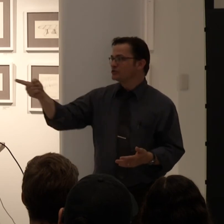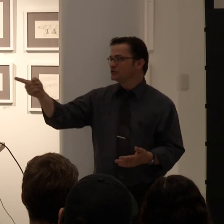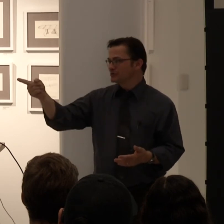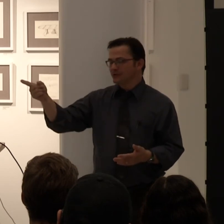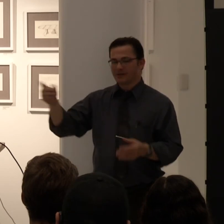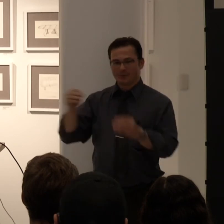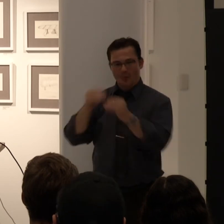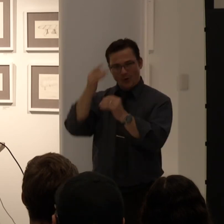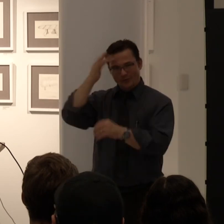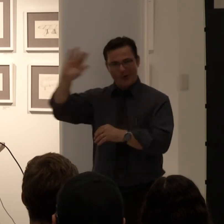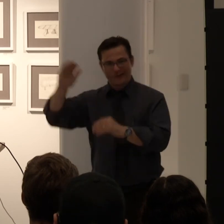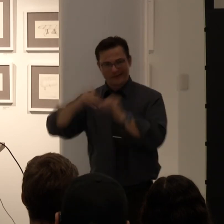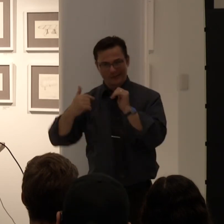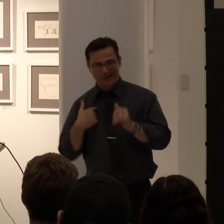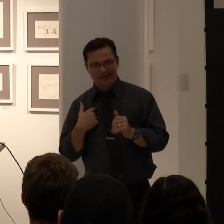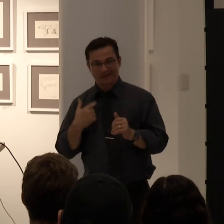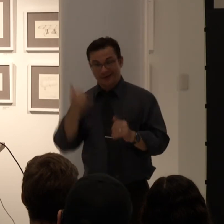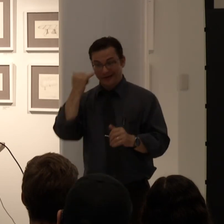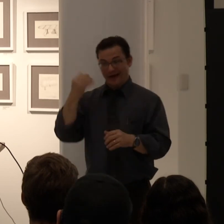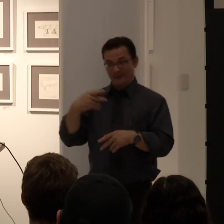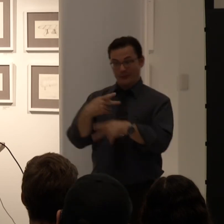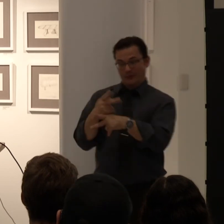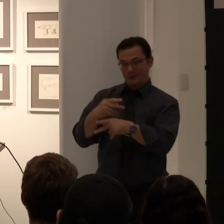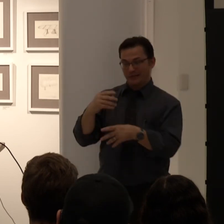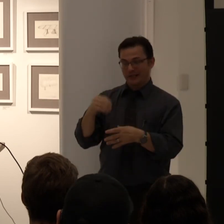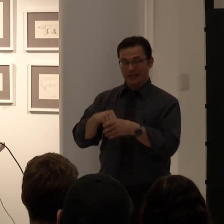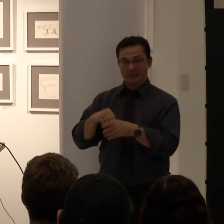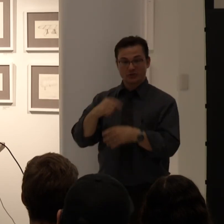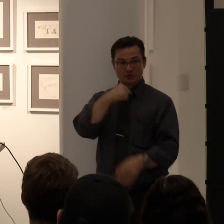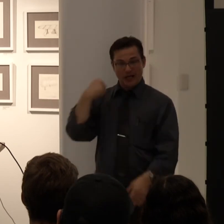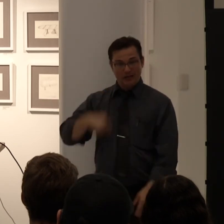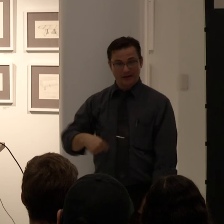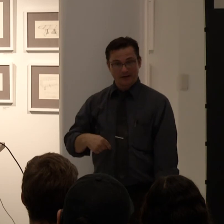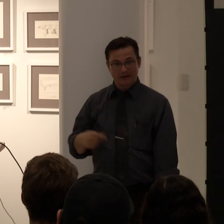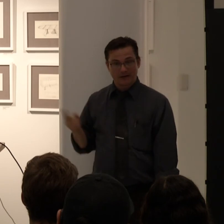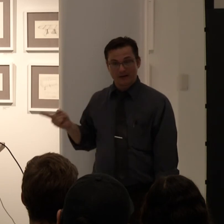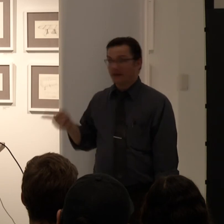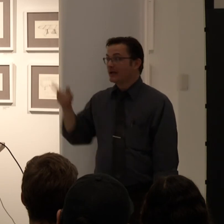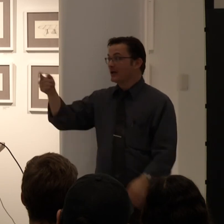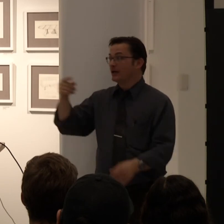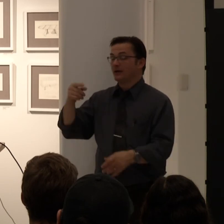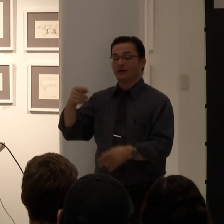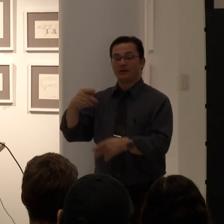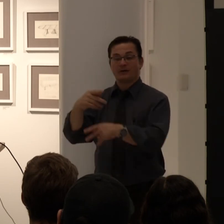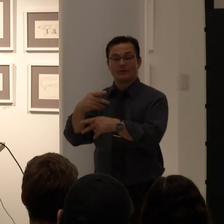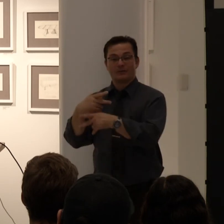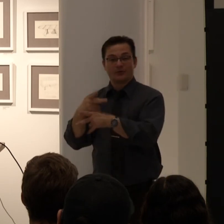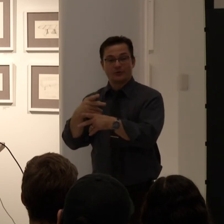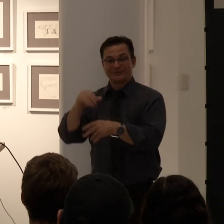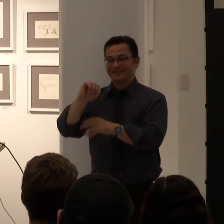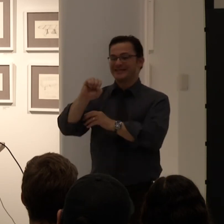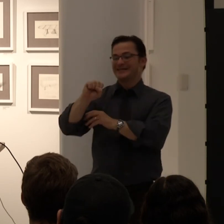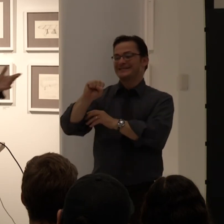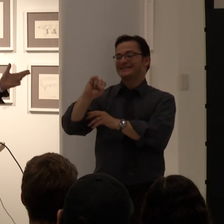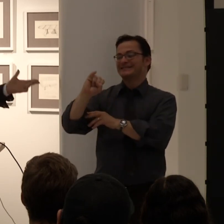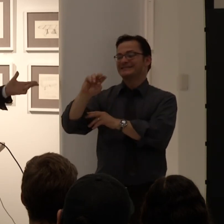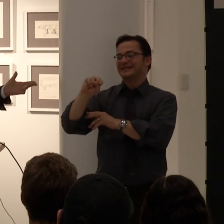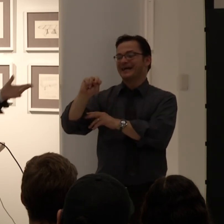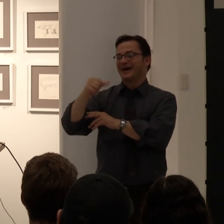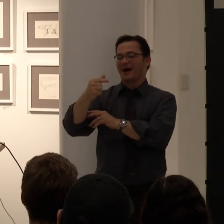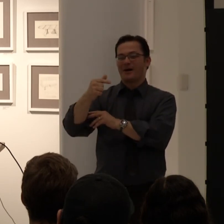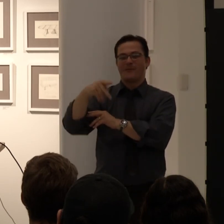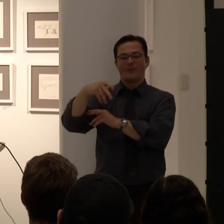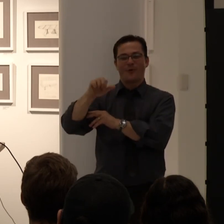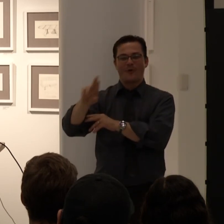lot sharper, so if I'm producing in, let's say, China, he'll produce it in Singapore. And I just don't